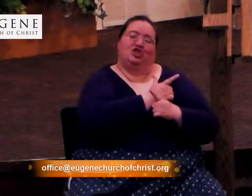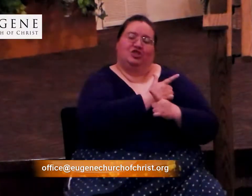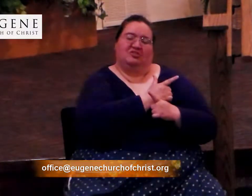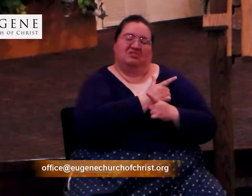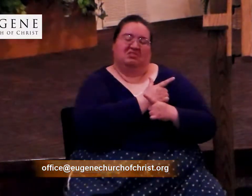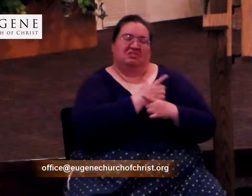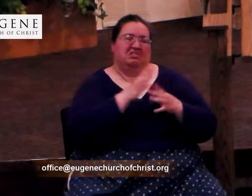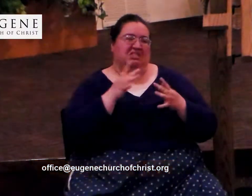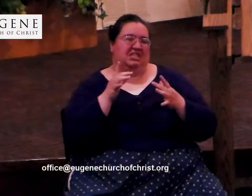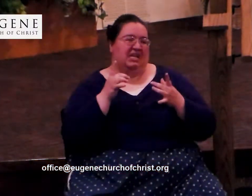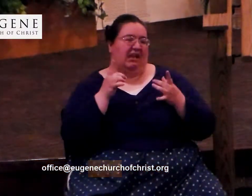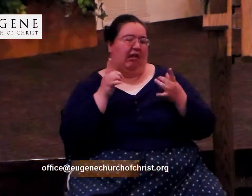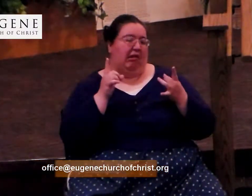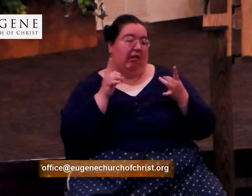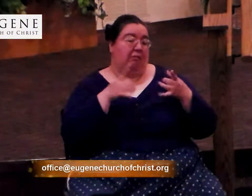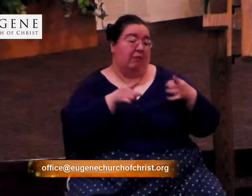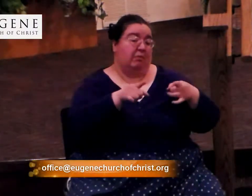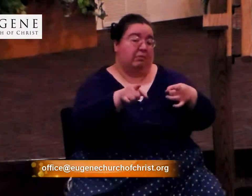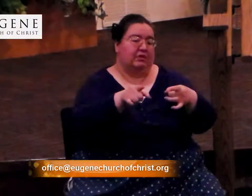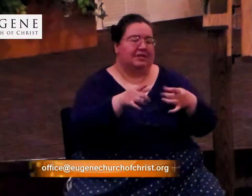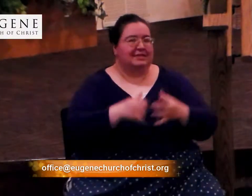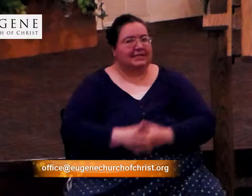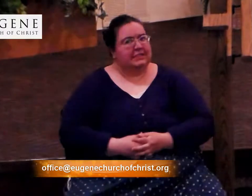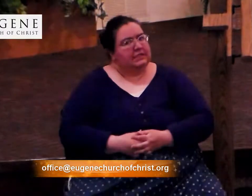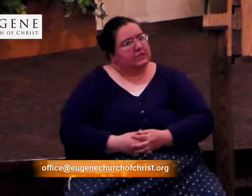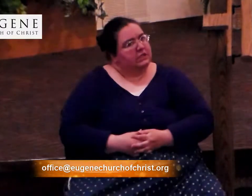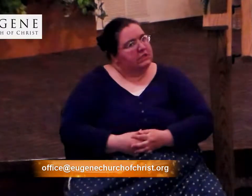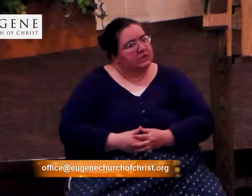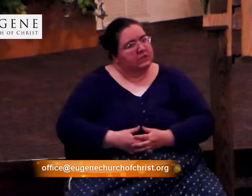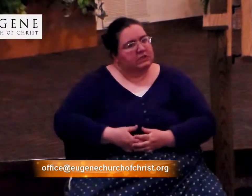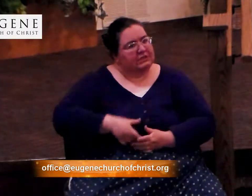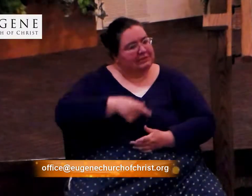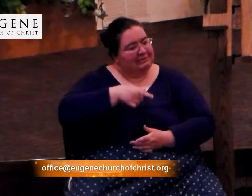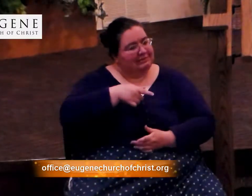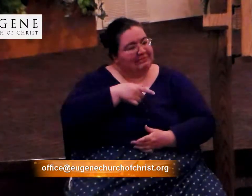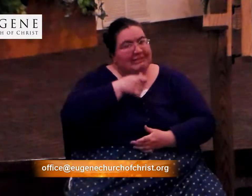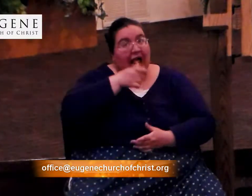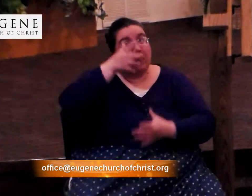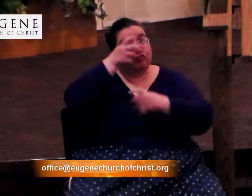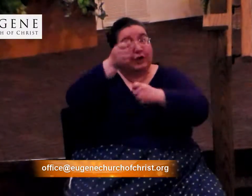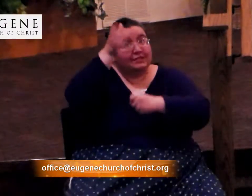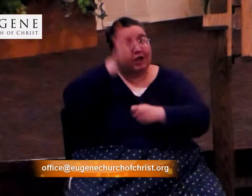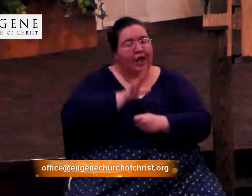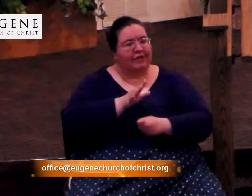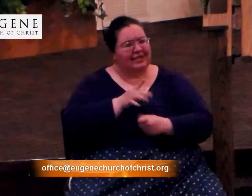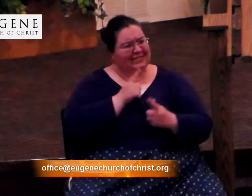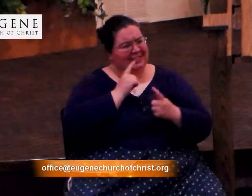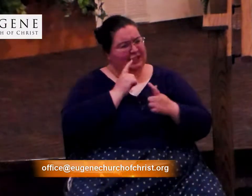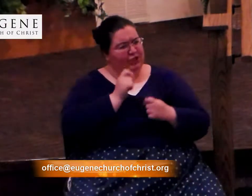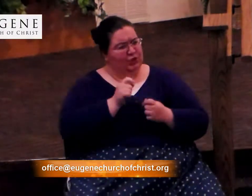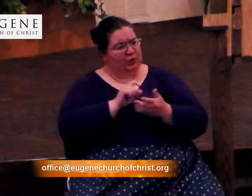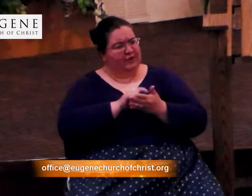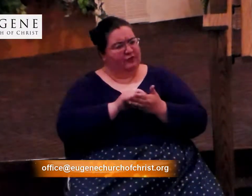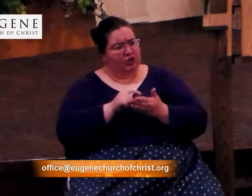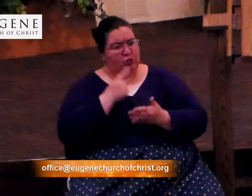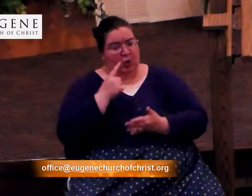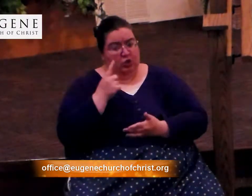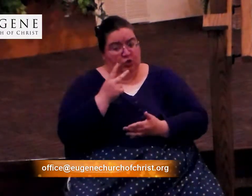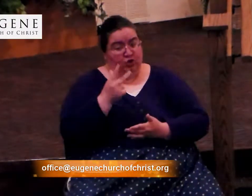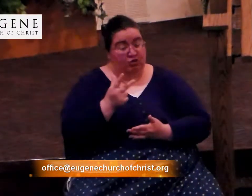is Abram's lack of trust. Now, it's interesting to me that in verse 1 and 2 and 3, as he's having this call to go, and he